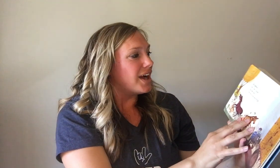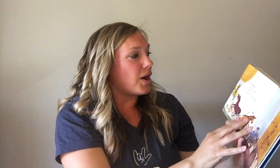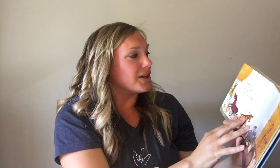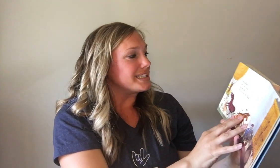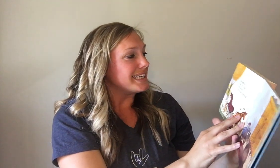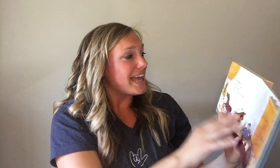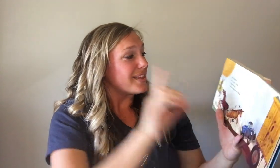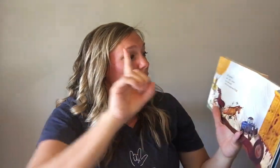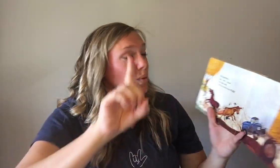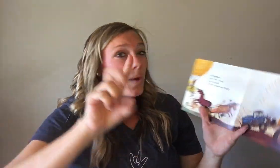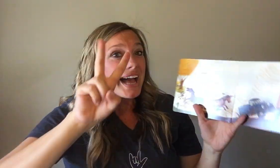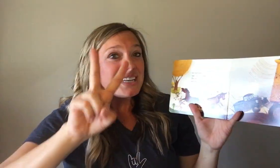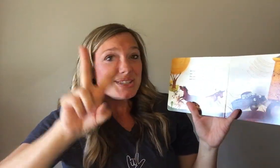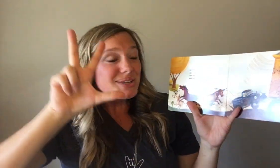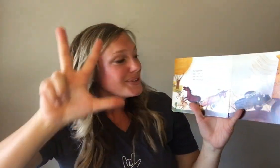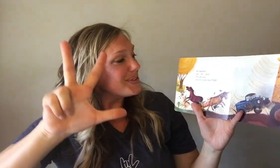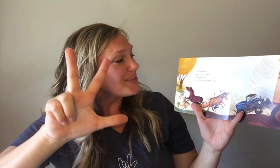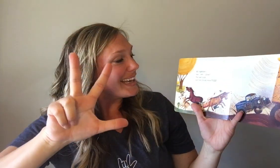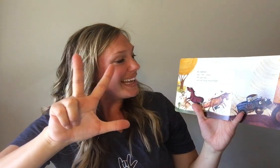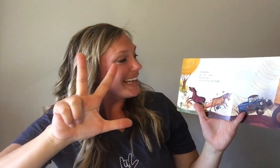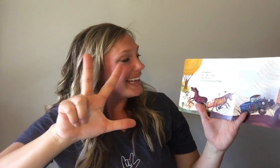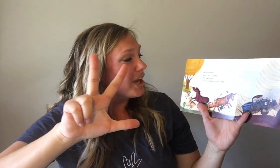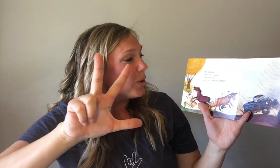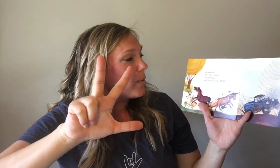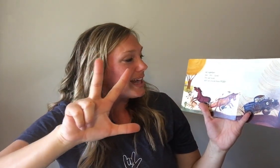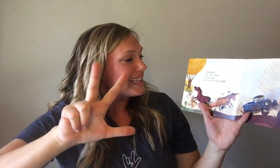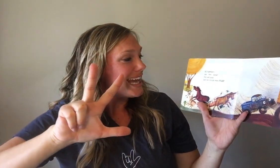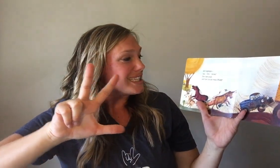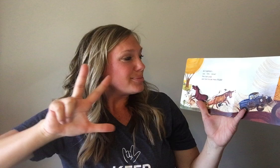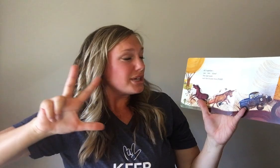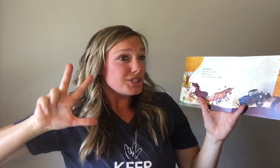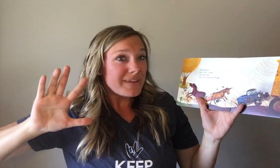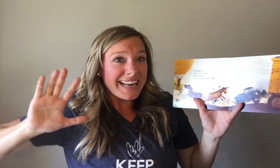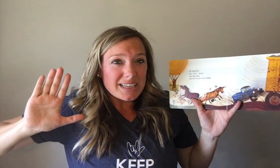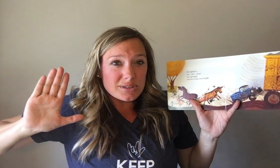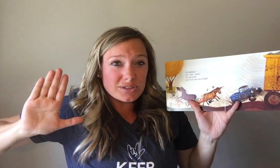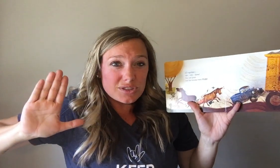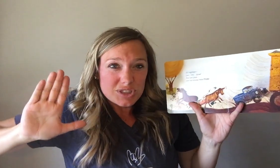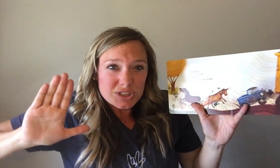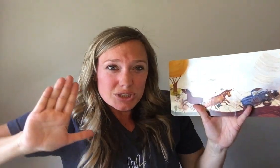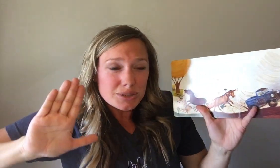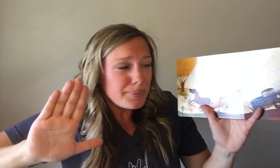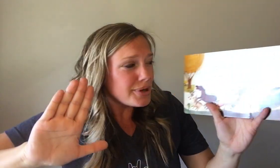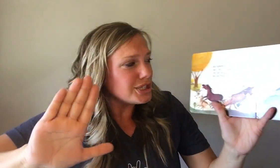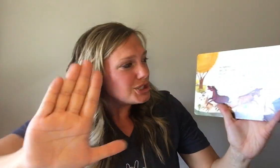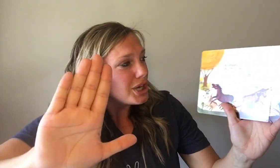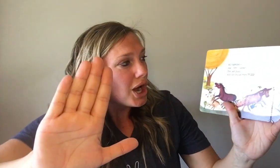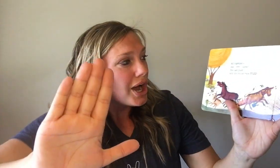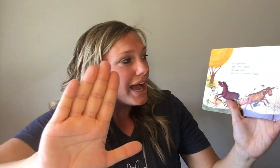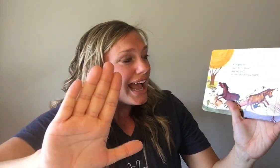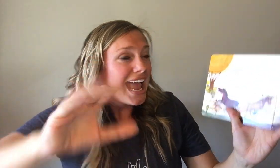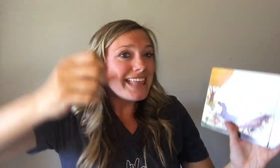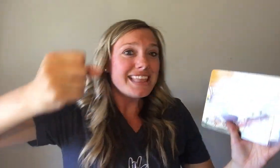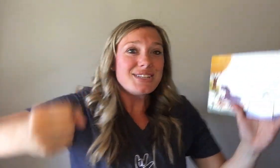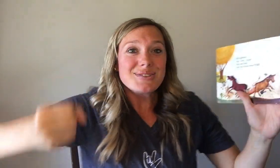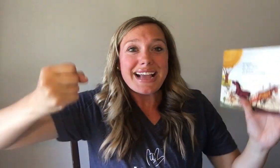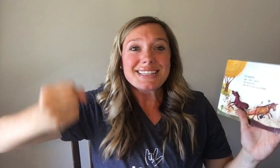All together, 1, 2, 3. One last push, ready? Oh, push! And the trucks